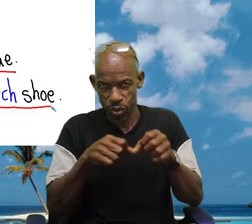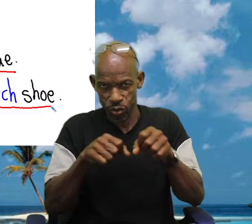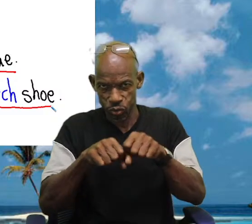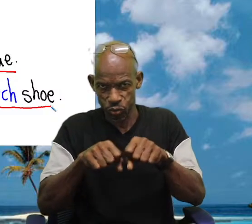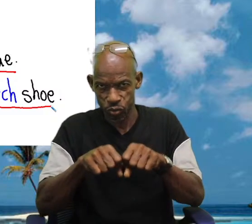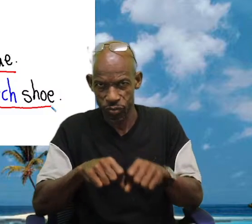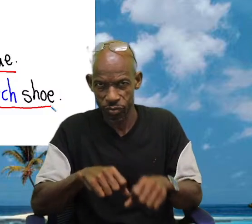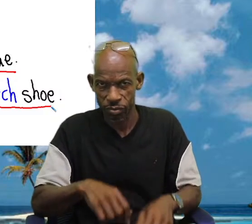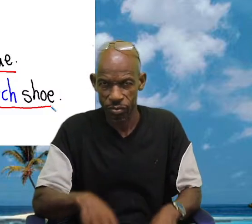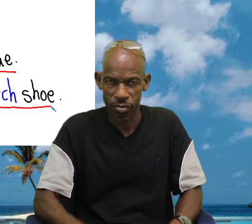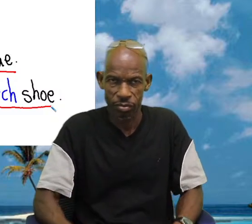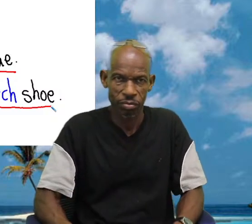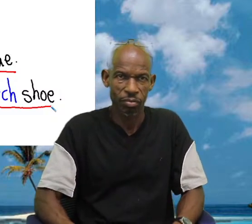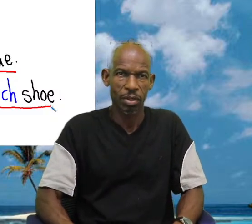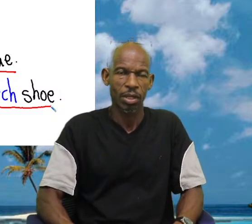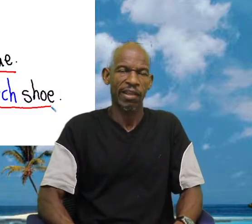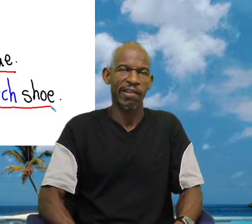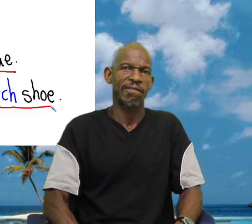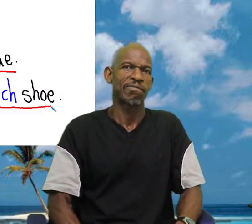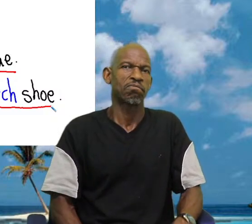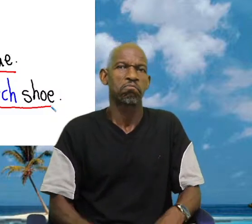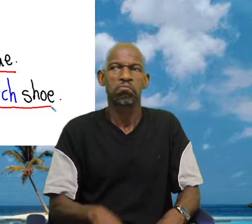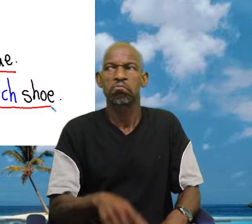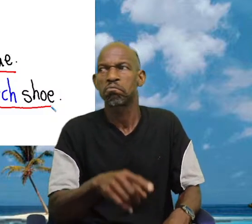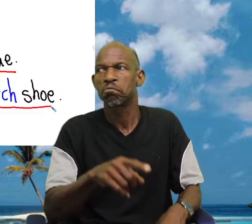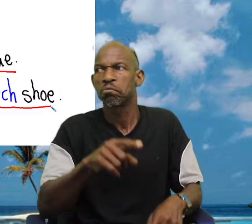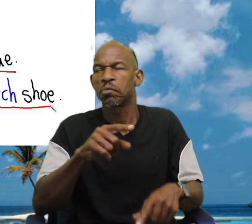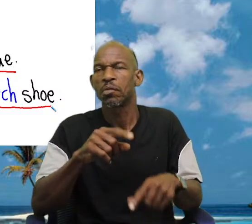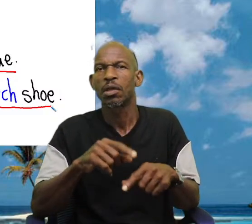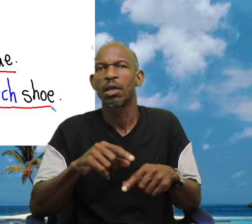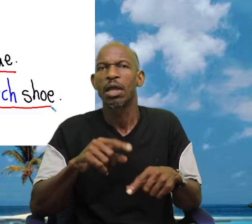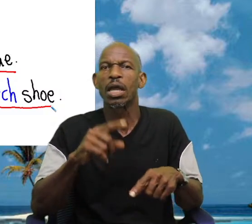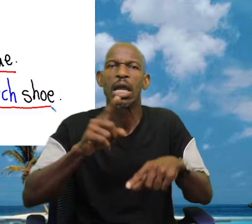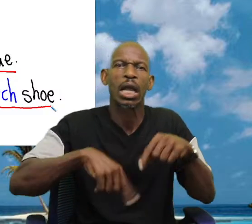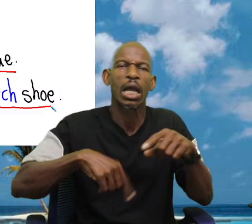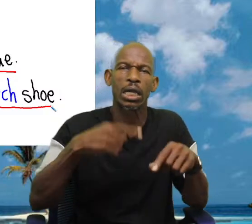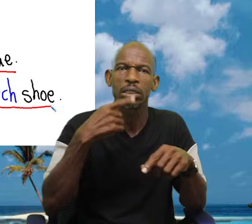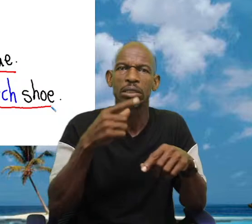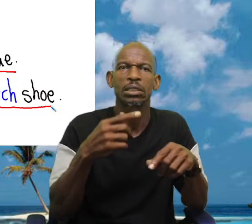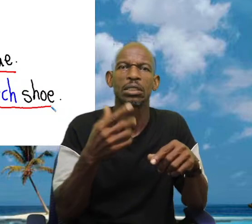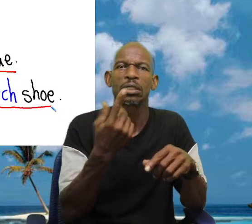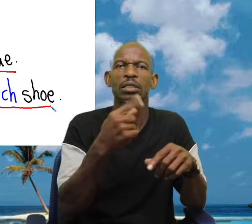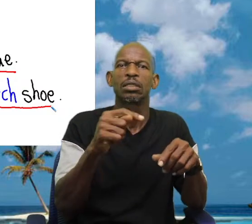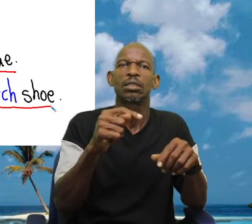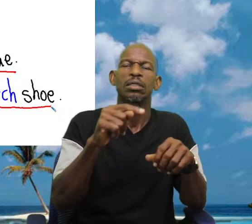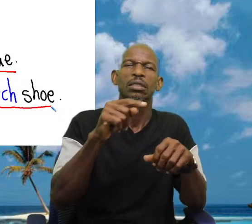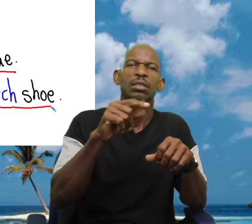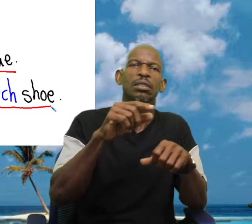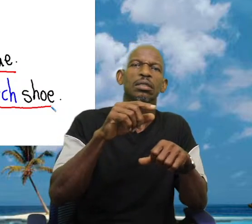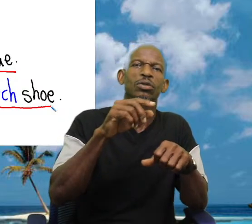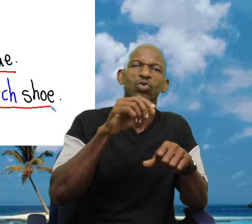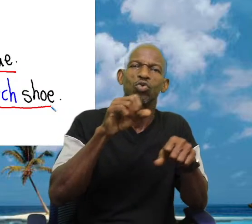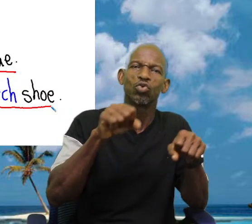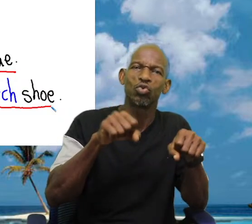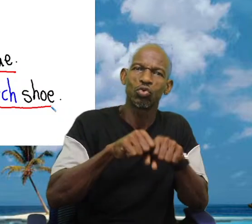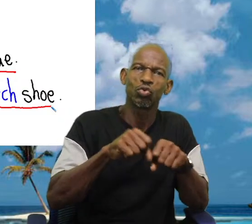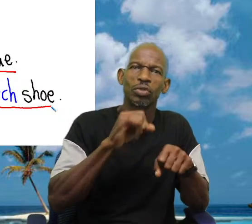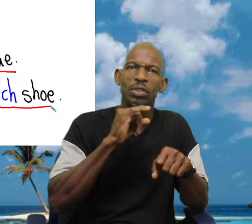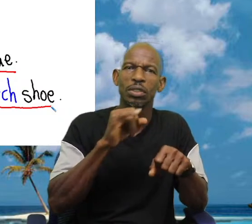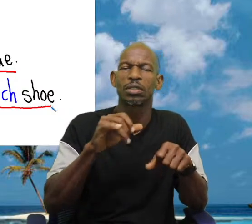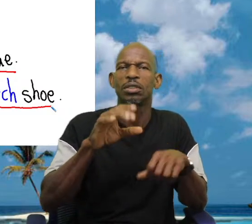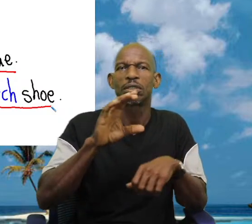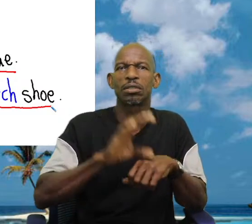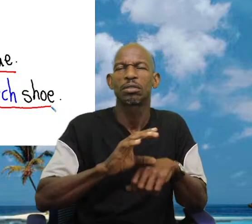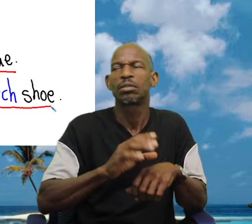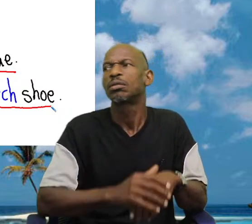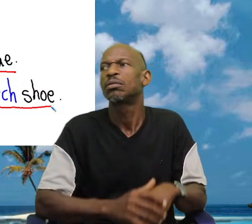the shoe is church, because normally that word church is